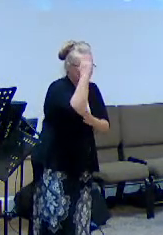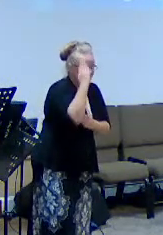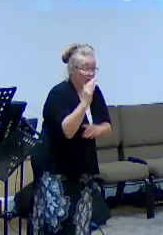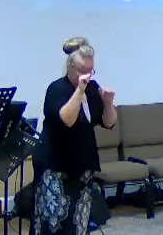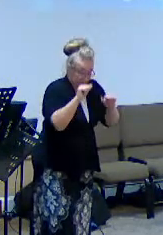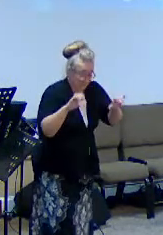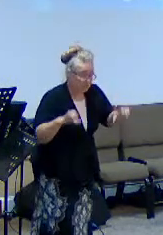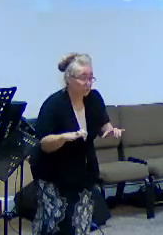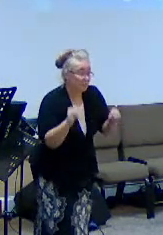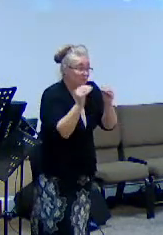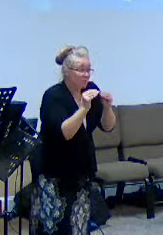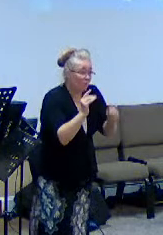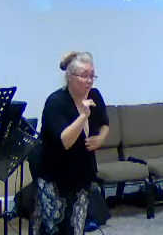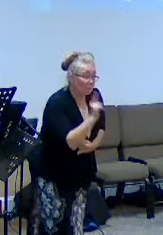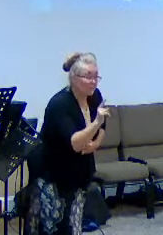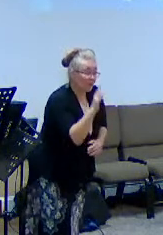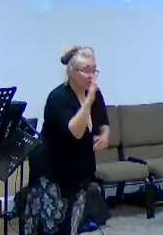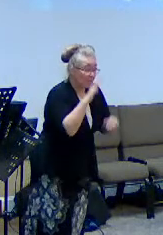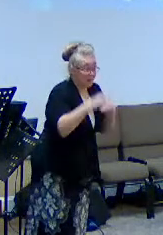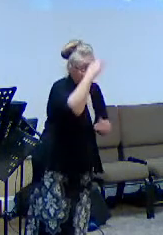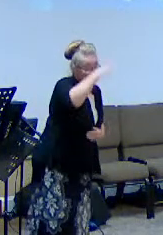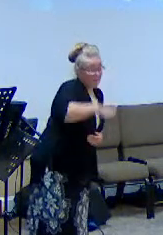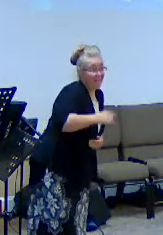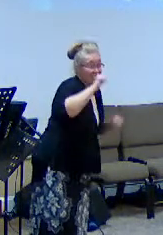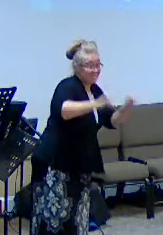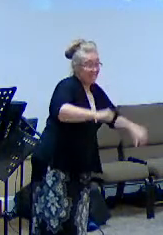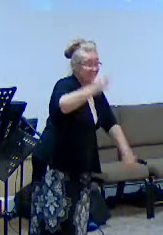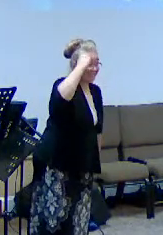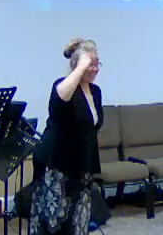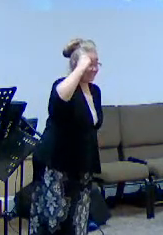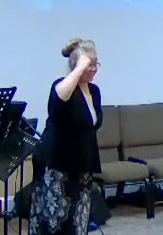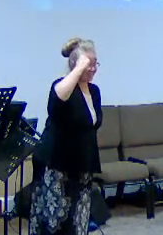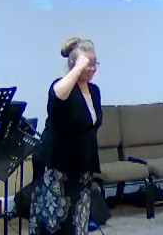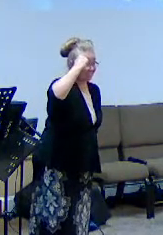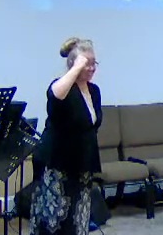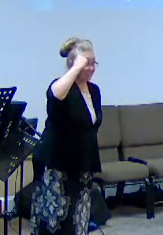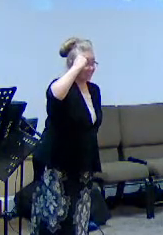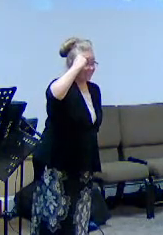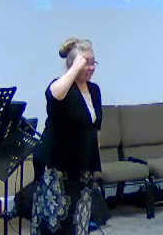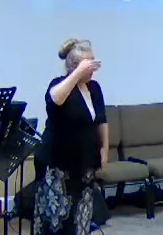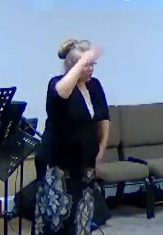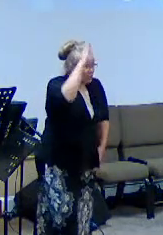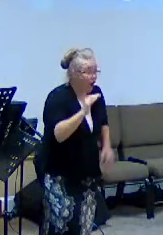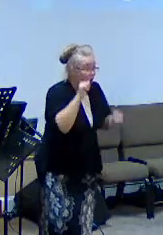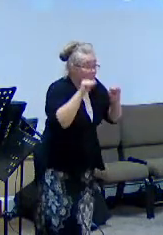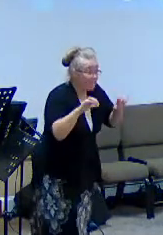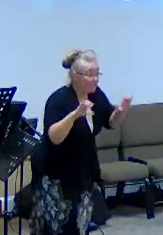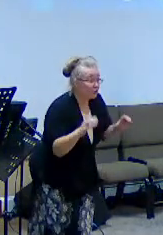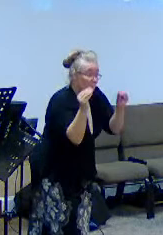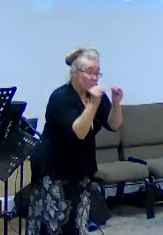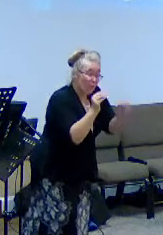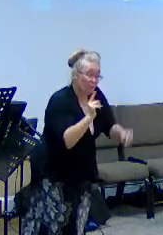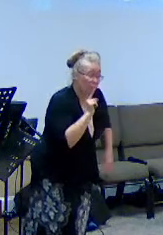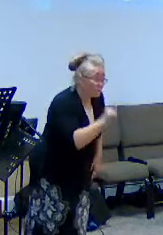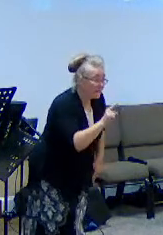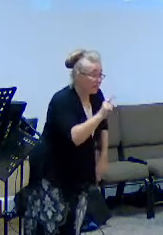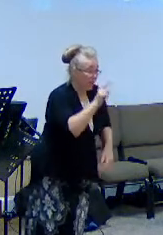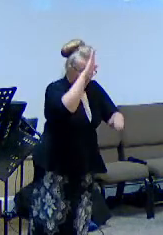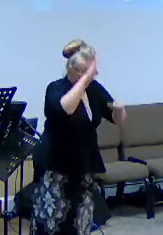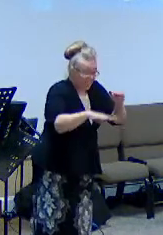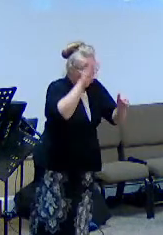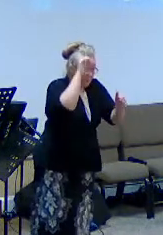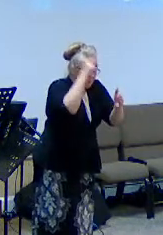do is more real than what man can think. What God can do is more real than